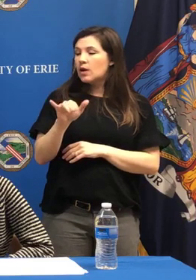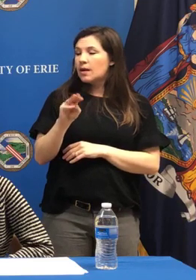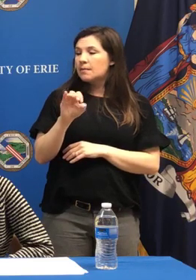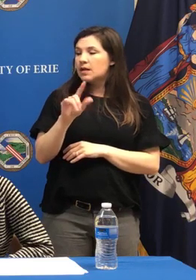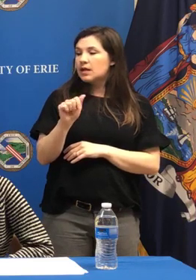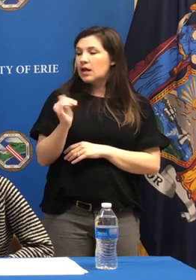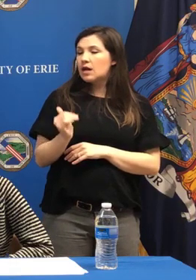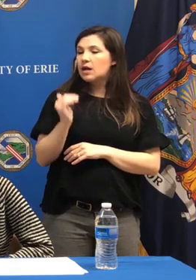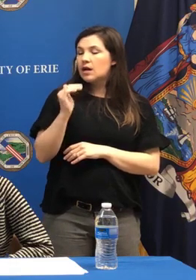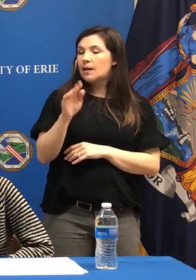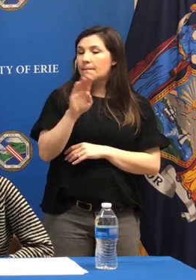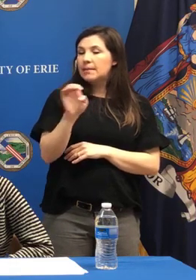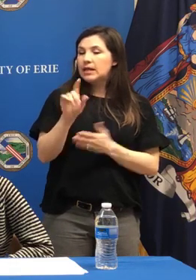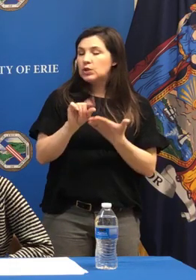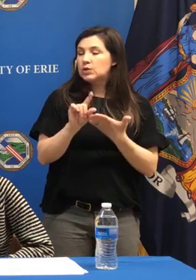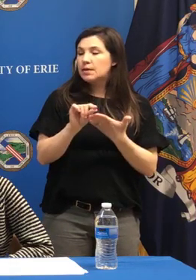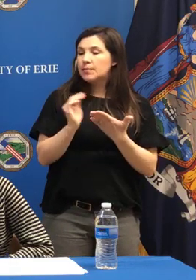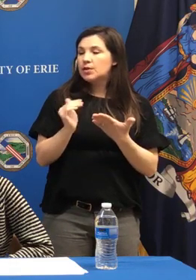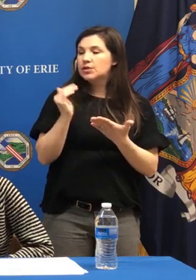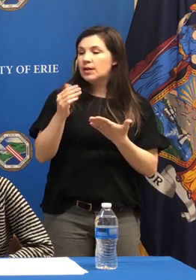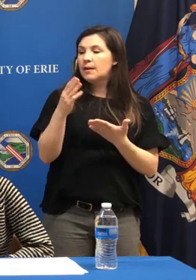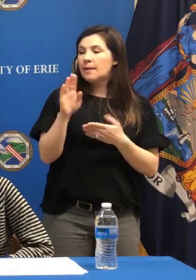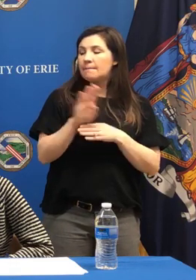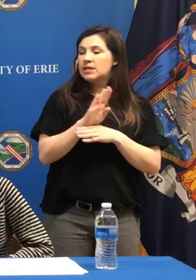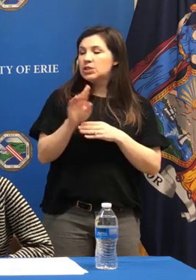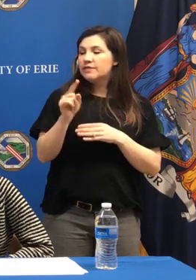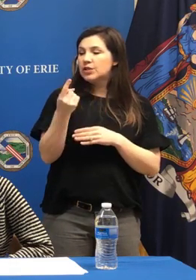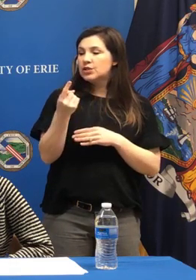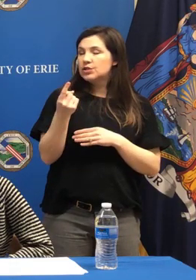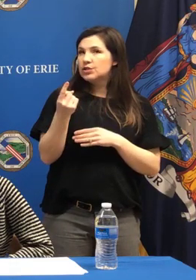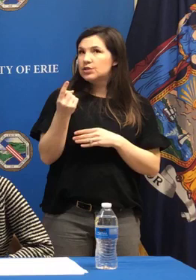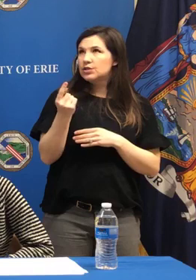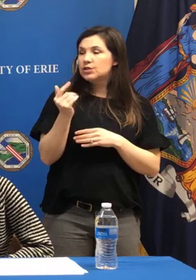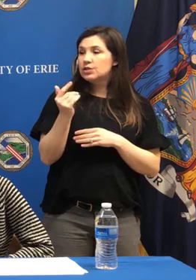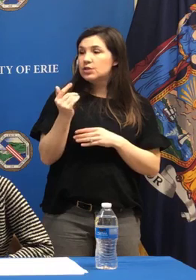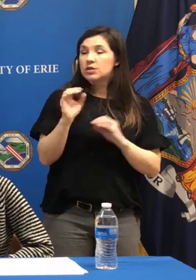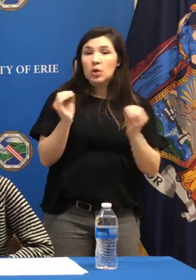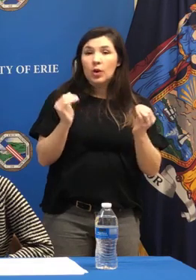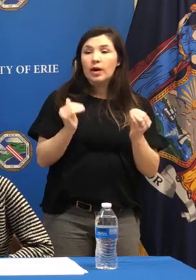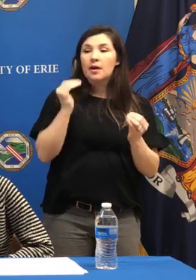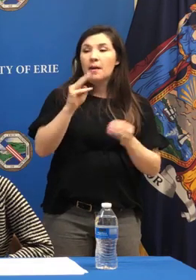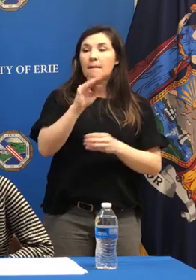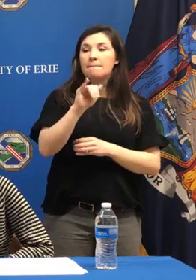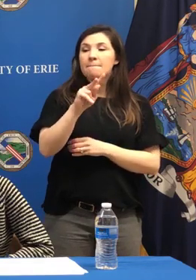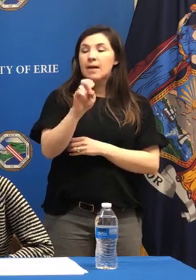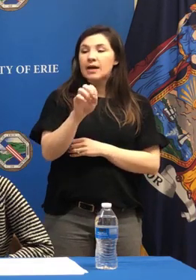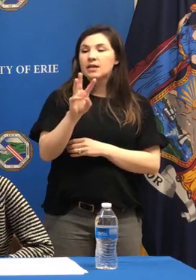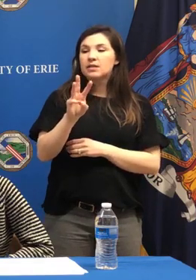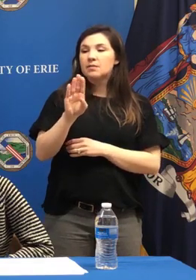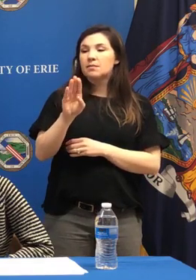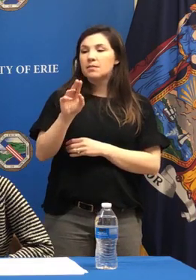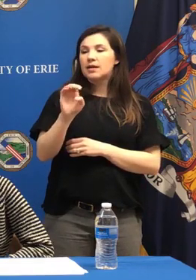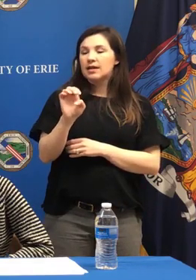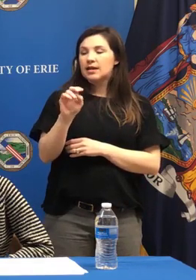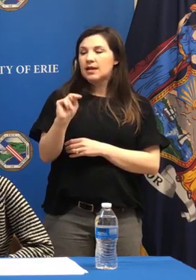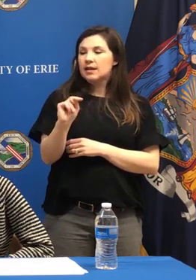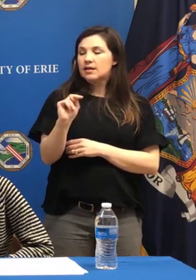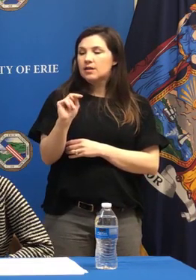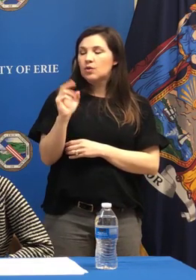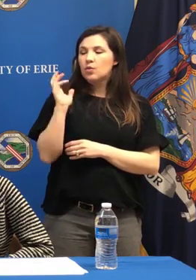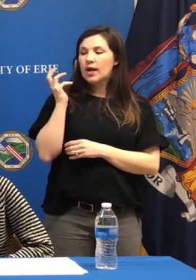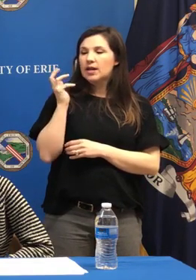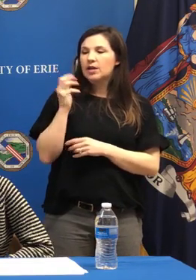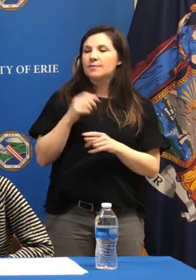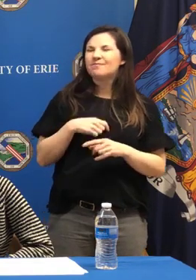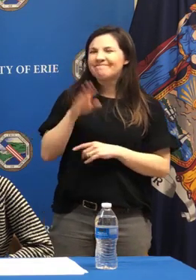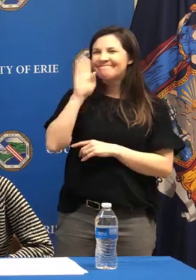B Newspapers, Business First? If not, Mike Baggerman, WBEN Radio. Hi,